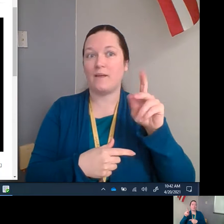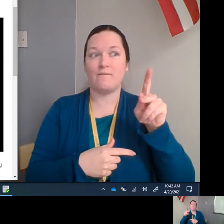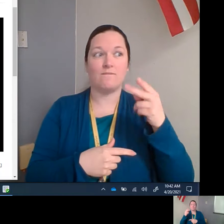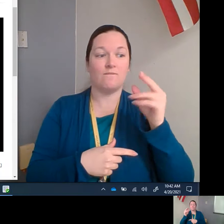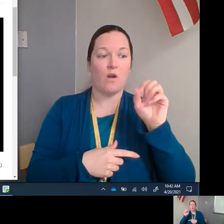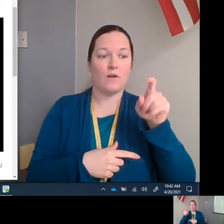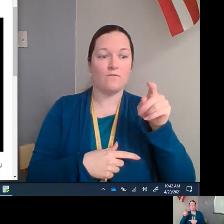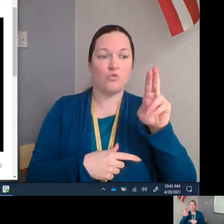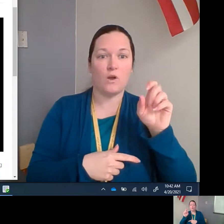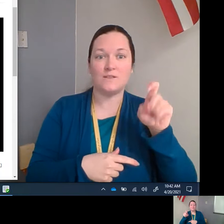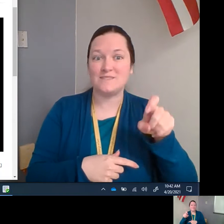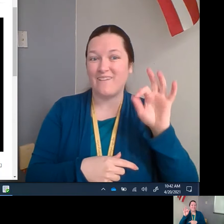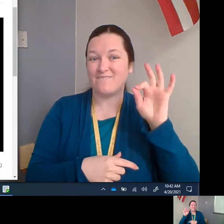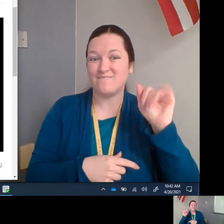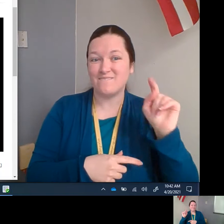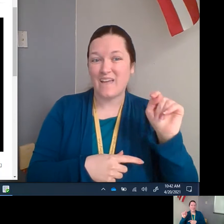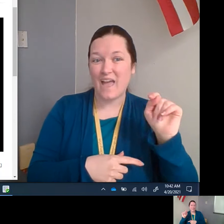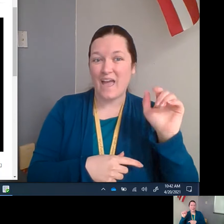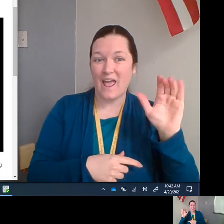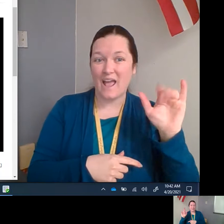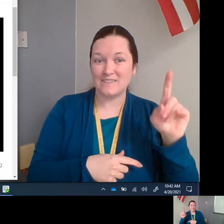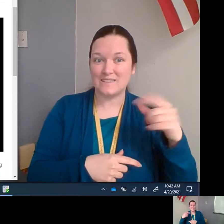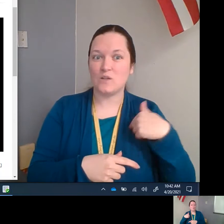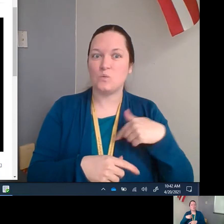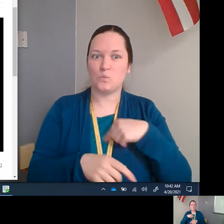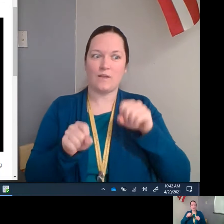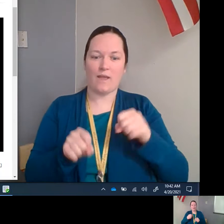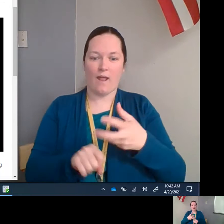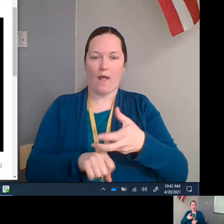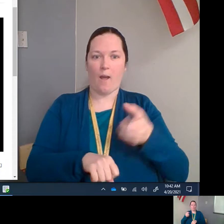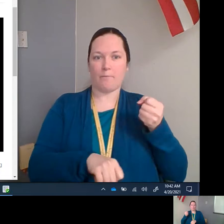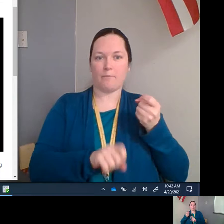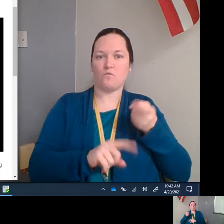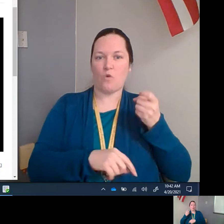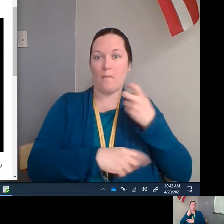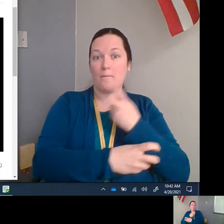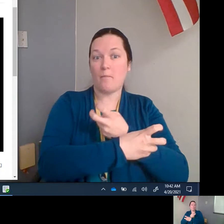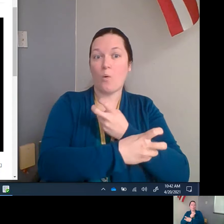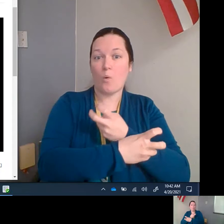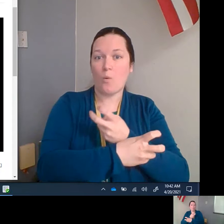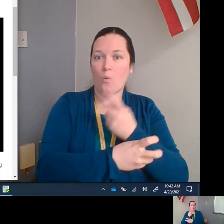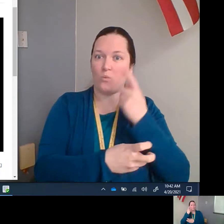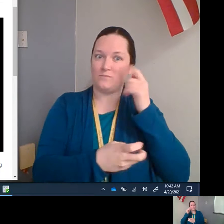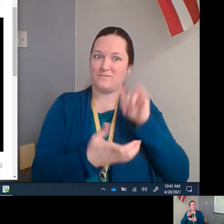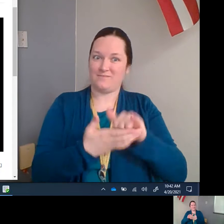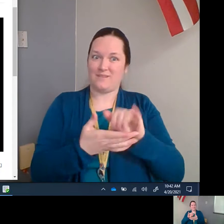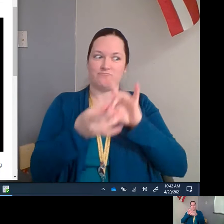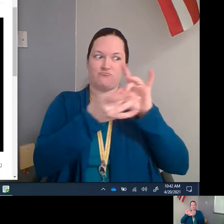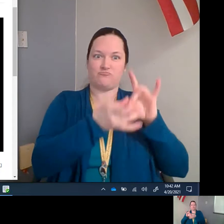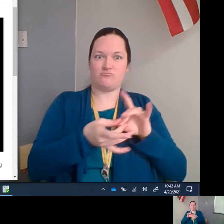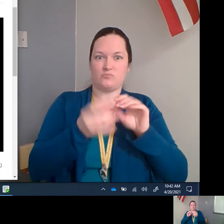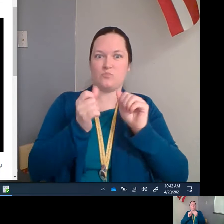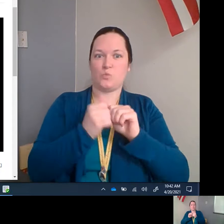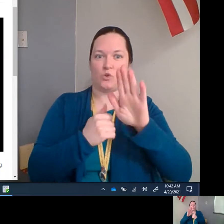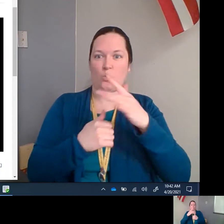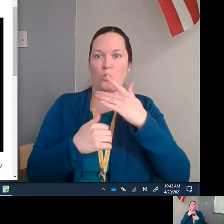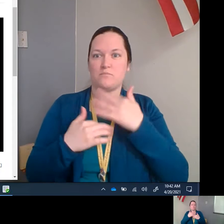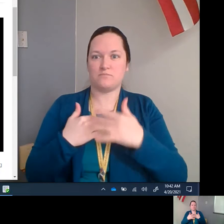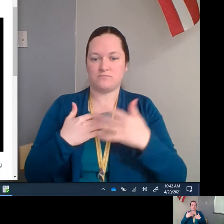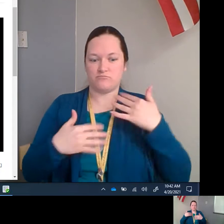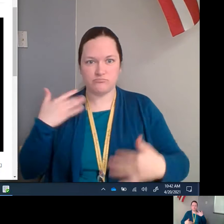we need fat, then we can grab that from our bone because it's connected right to the circulatory system. It's also super important